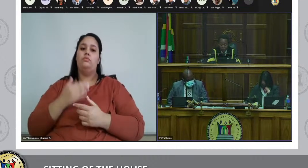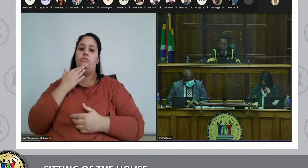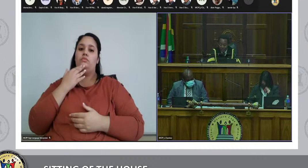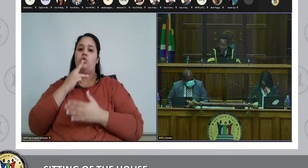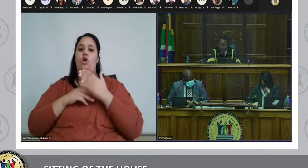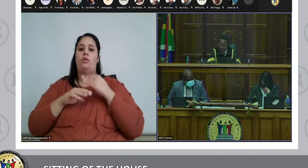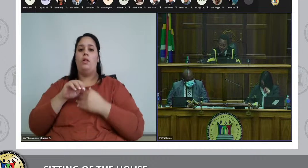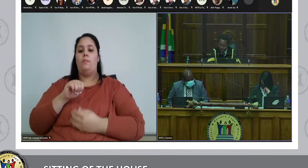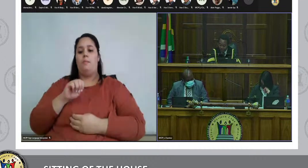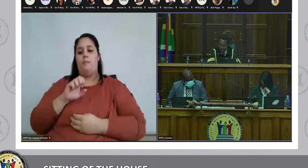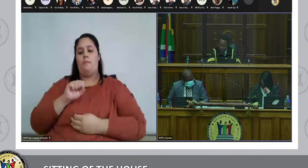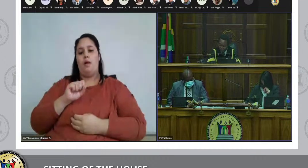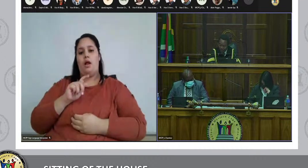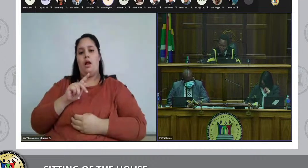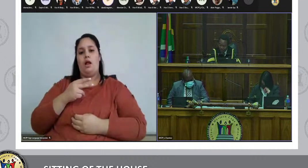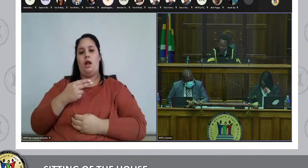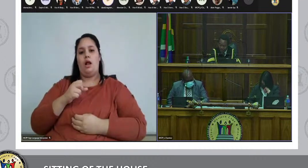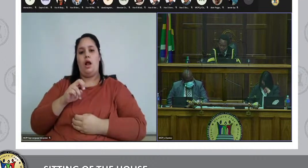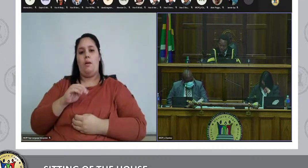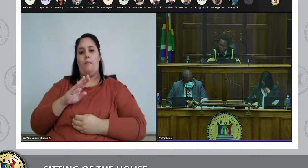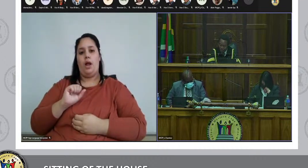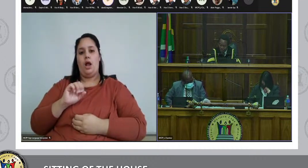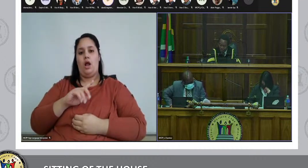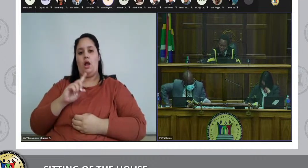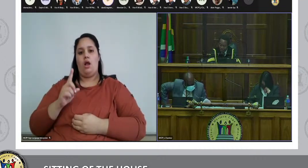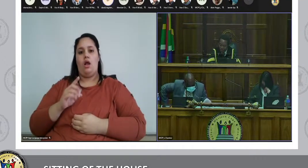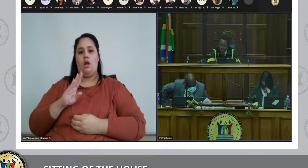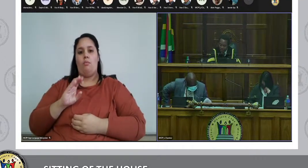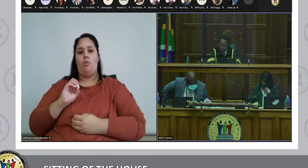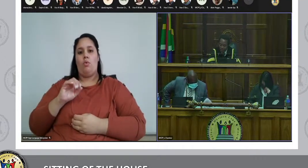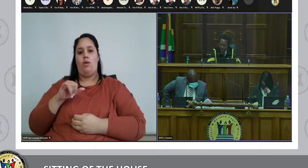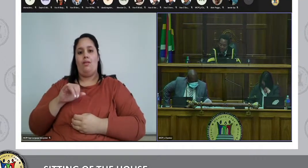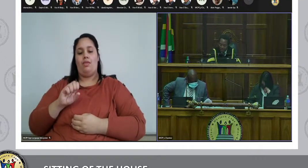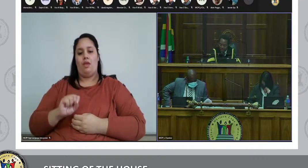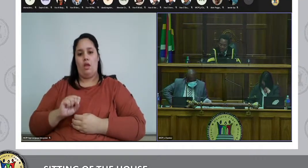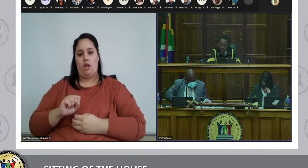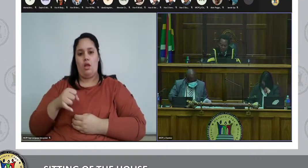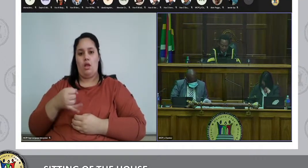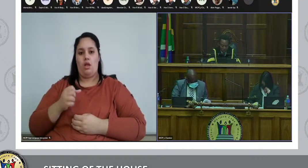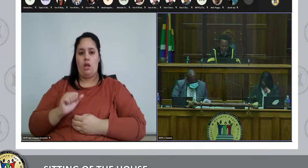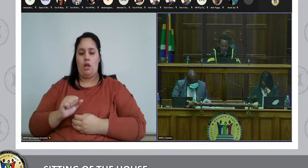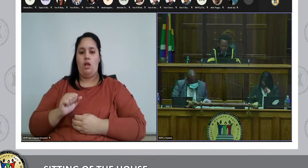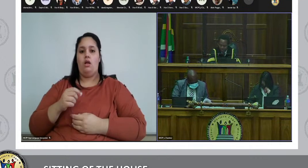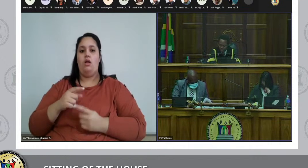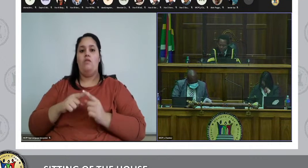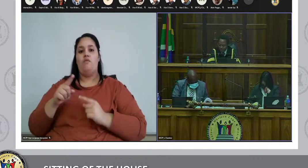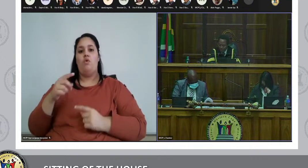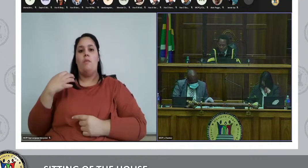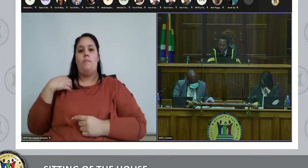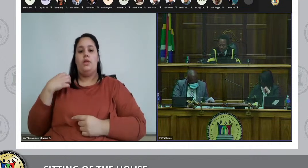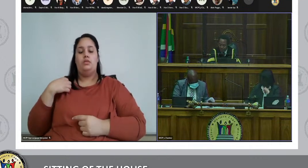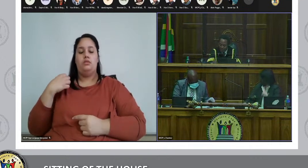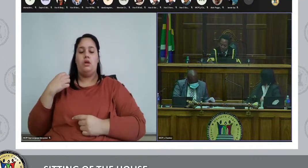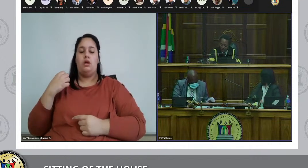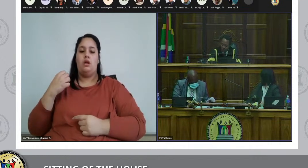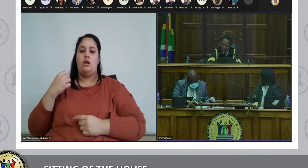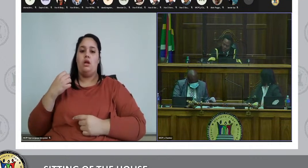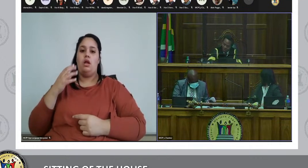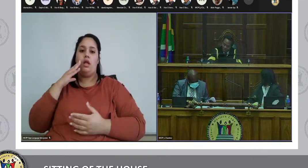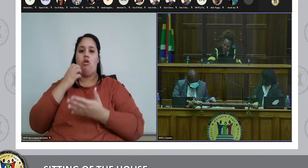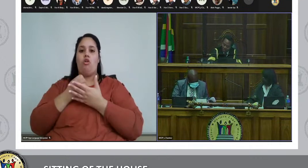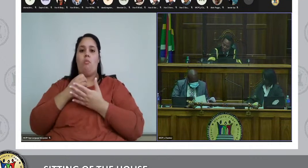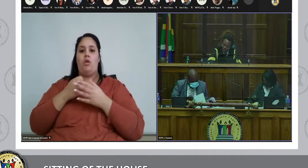Makamba Botja to the Minister of Transport, to the Minister of